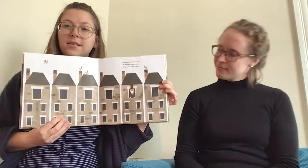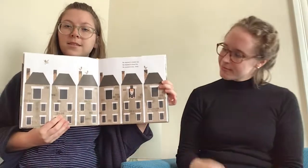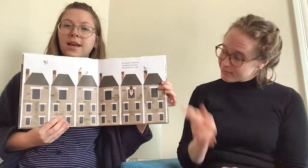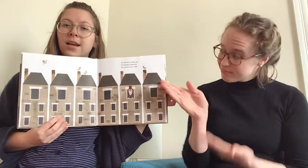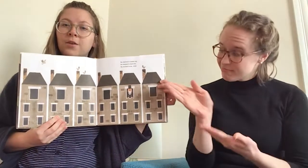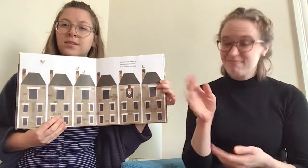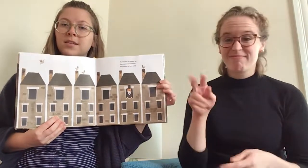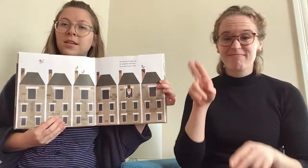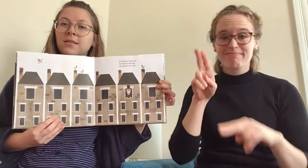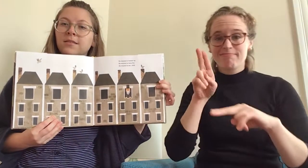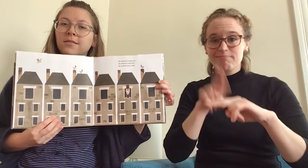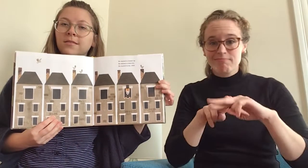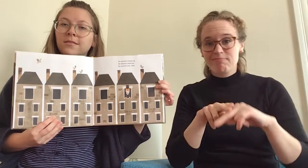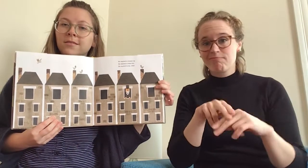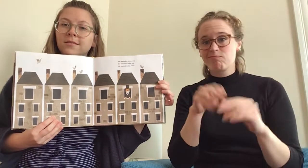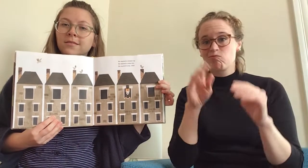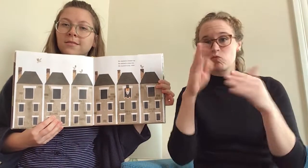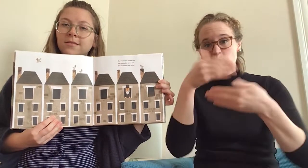There he is, hanging out in the city.